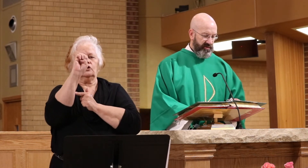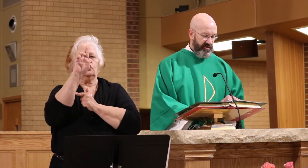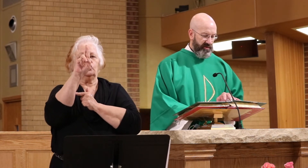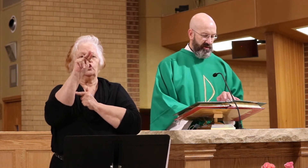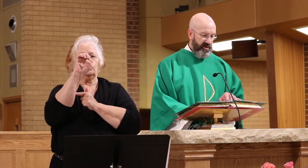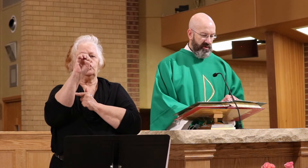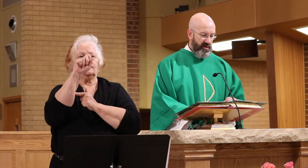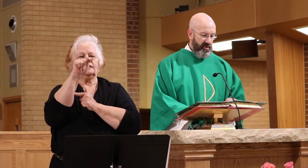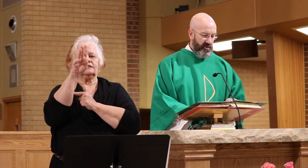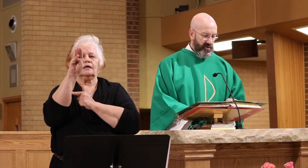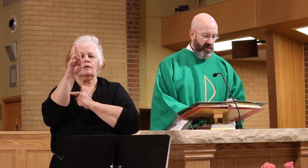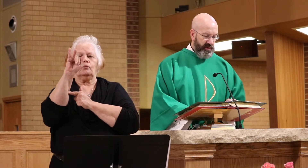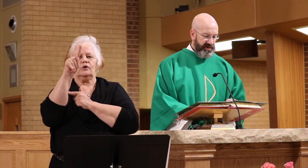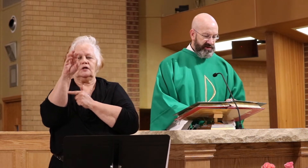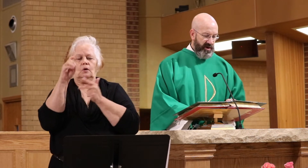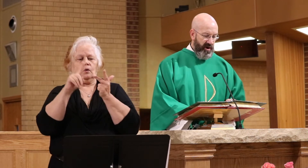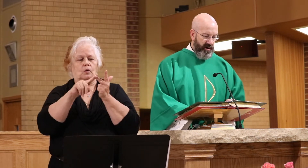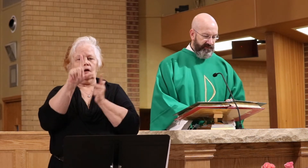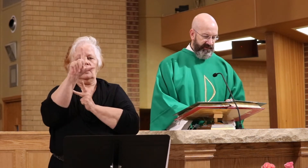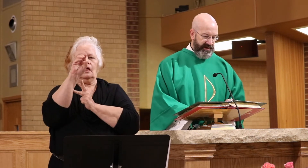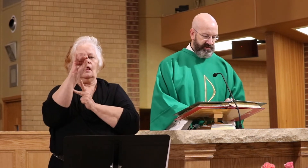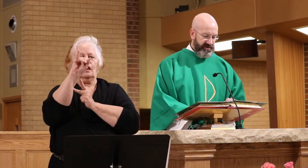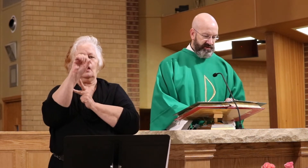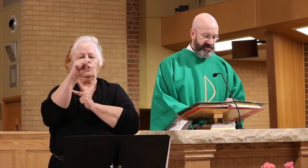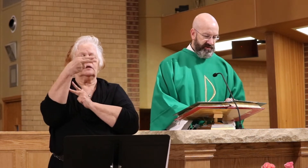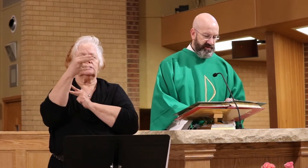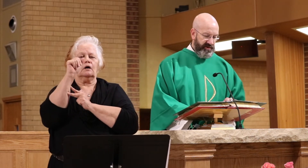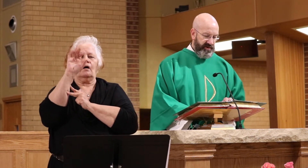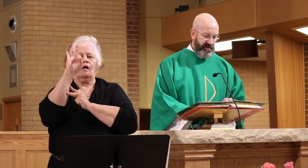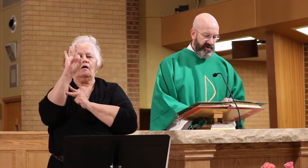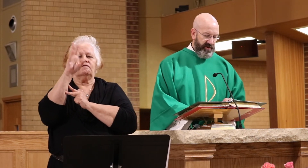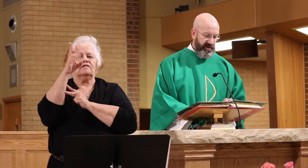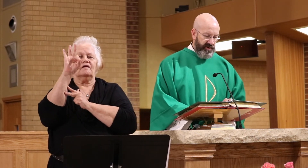Grito, Lois Hoffaster,